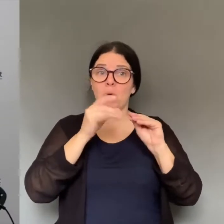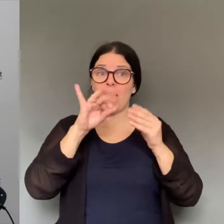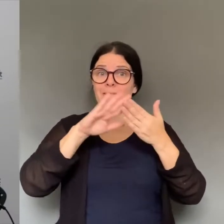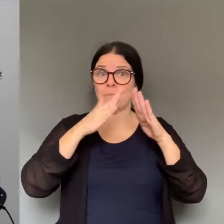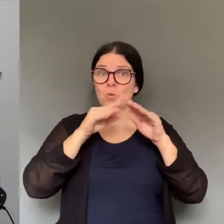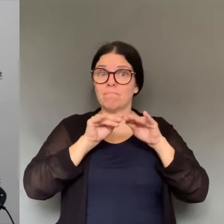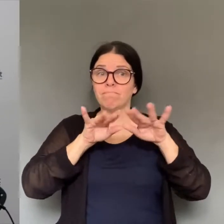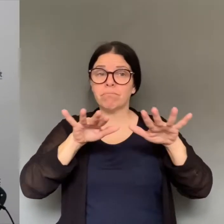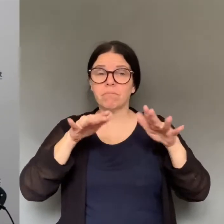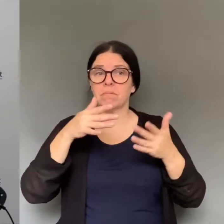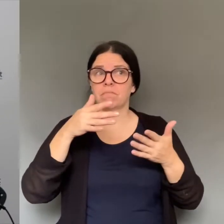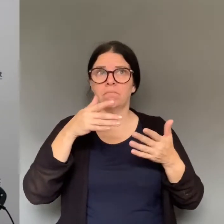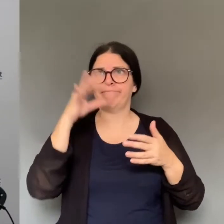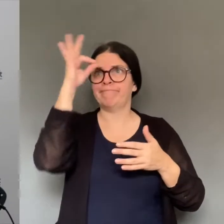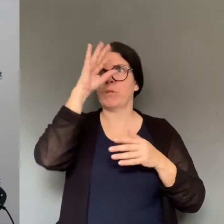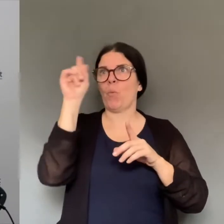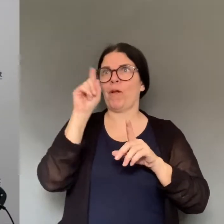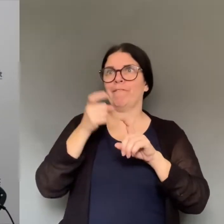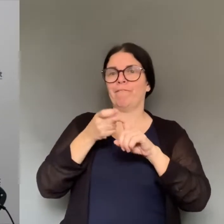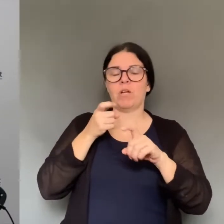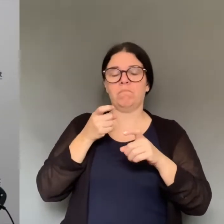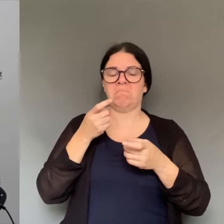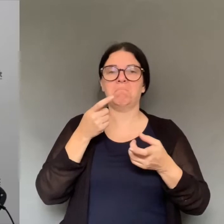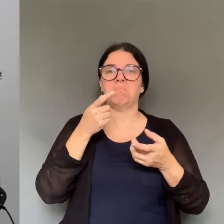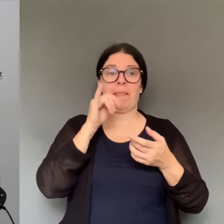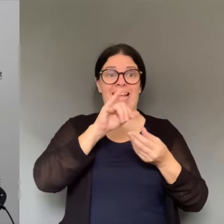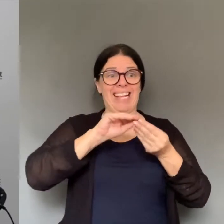but that number is going down.